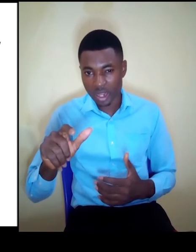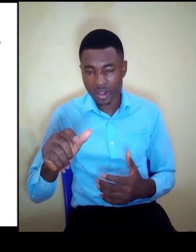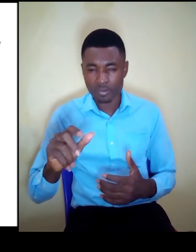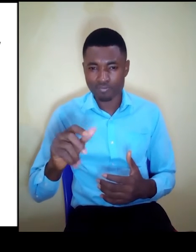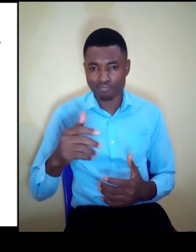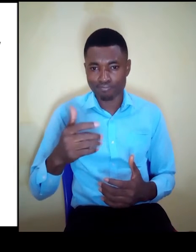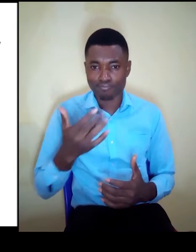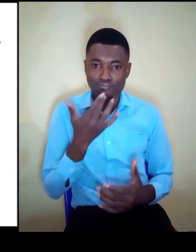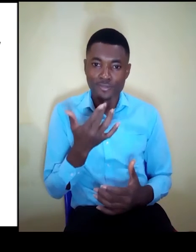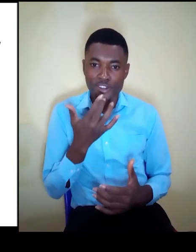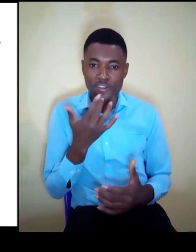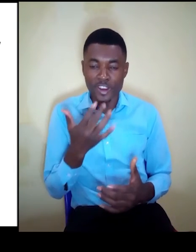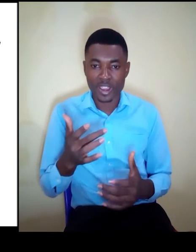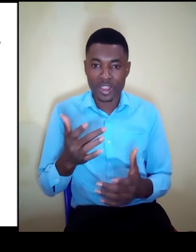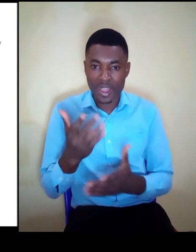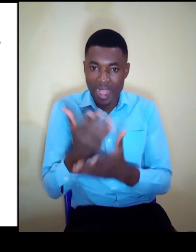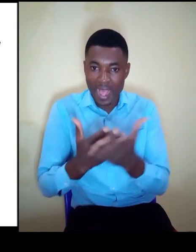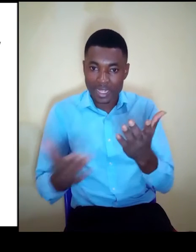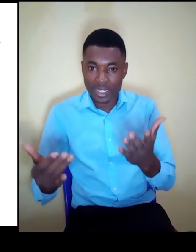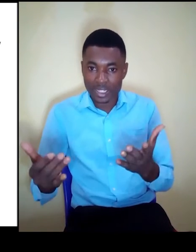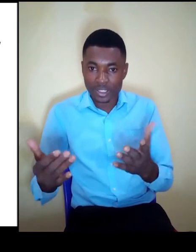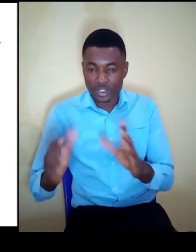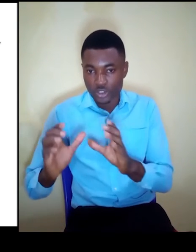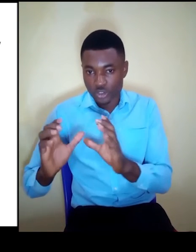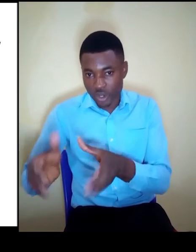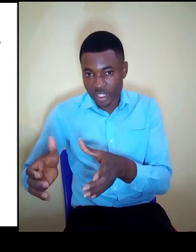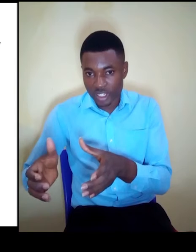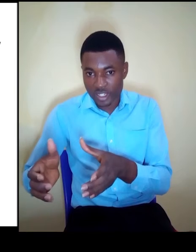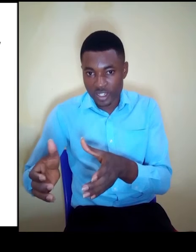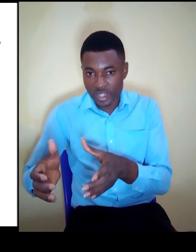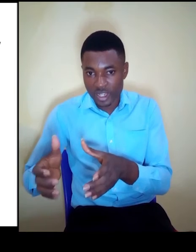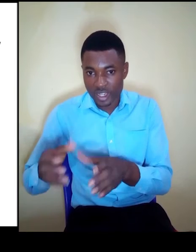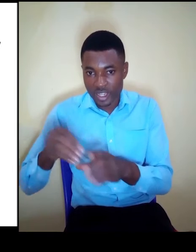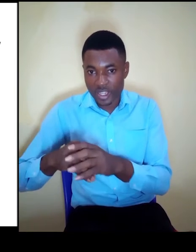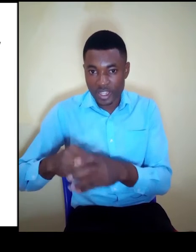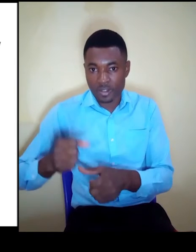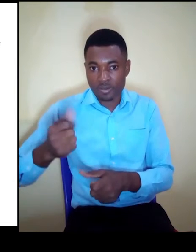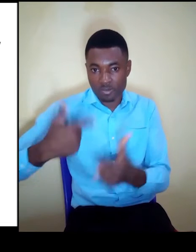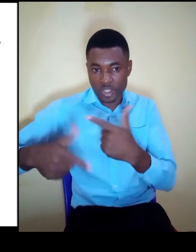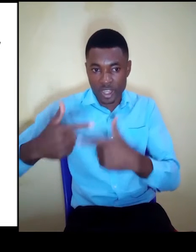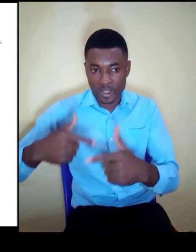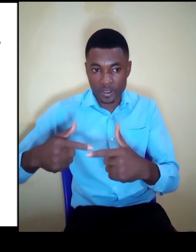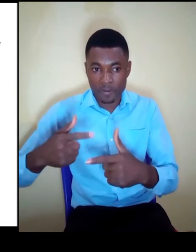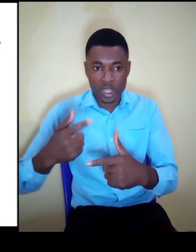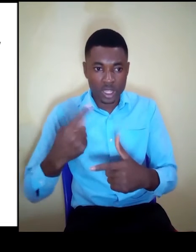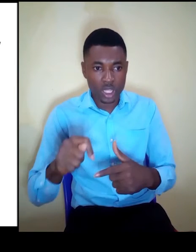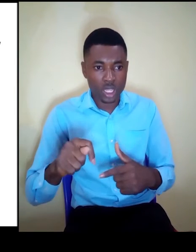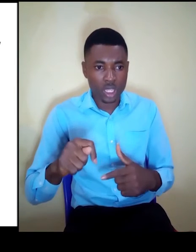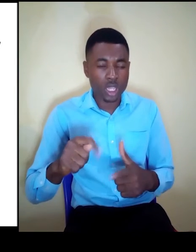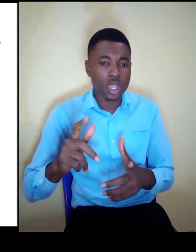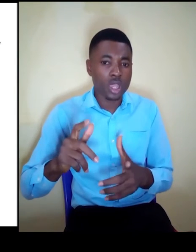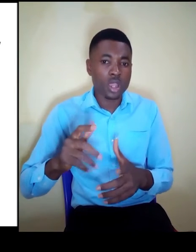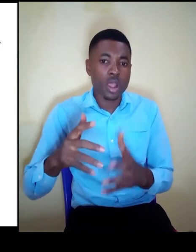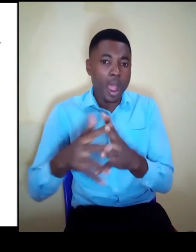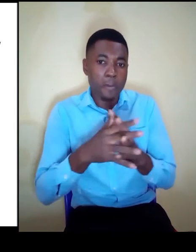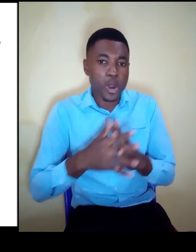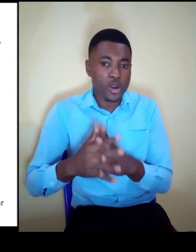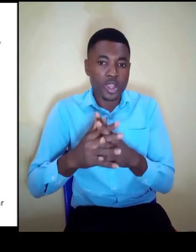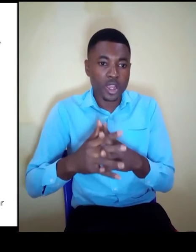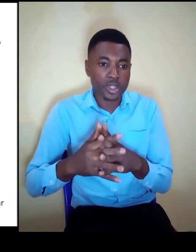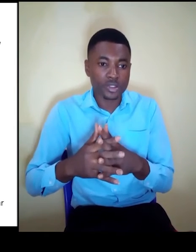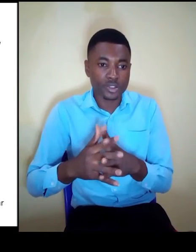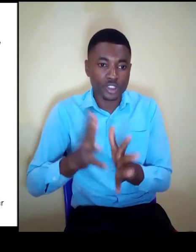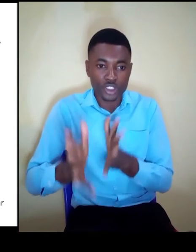handling and instrument strategies. And there's gesturers of America and gesturers of Israeli Bedouin